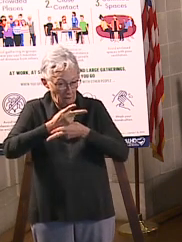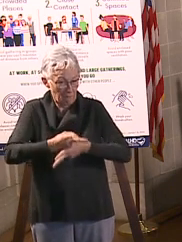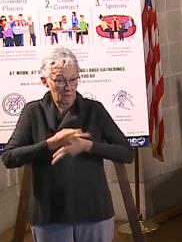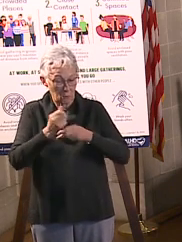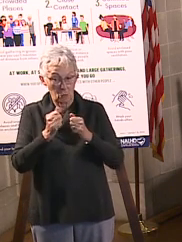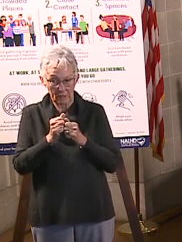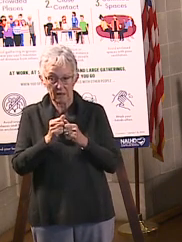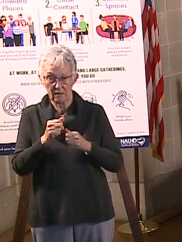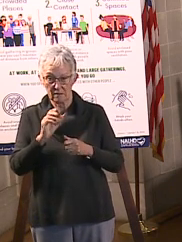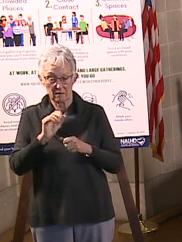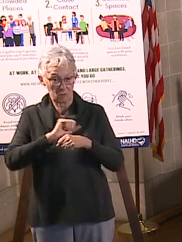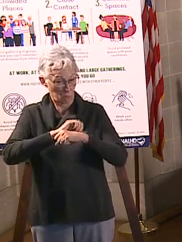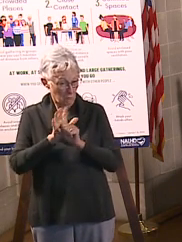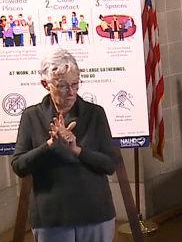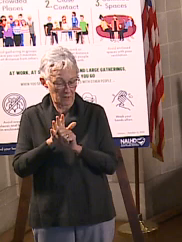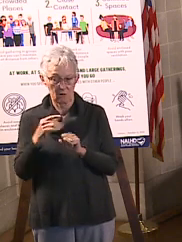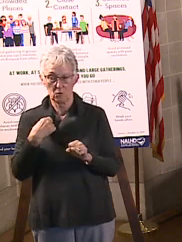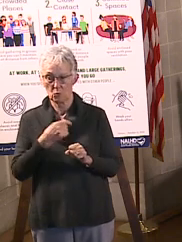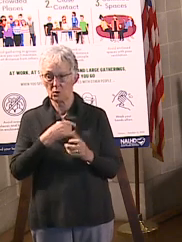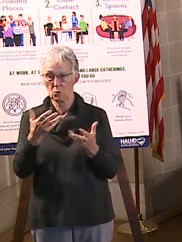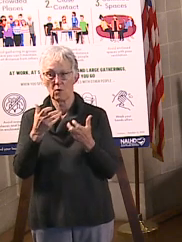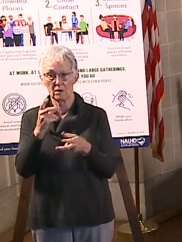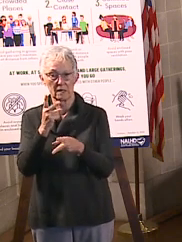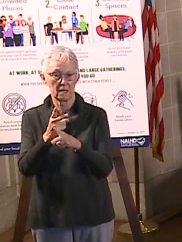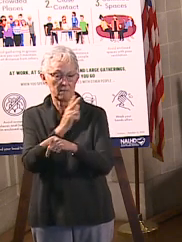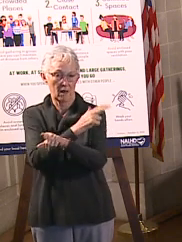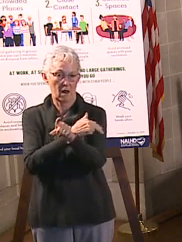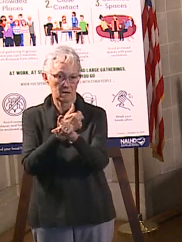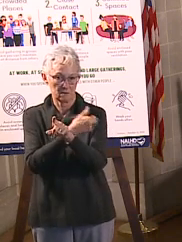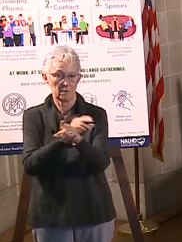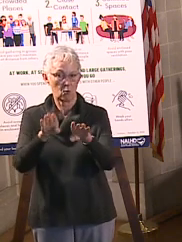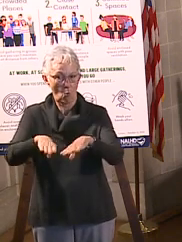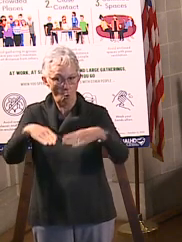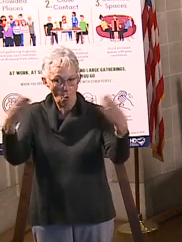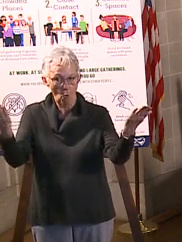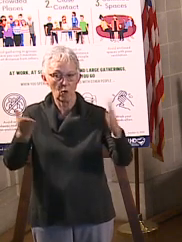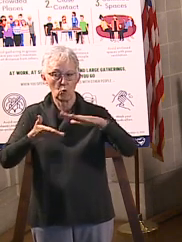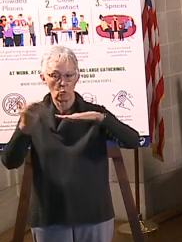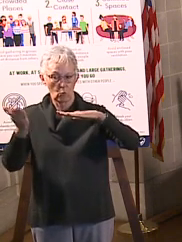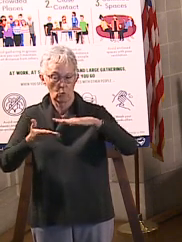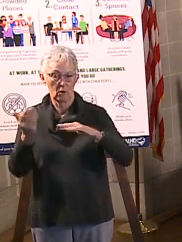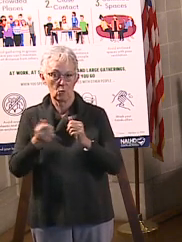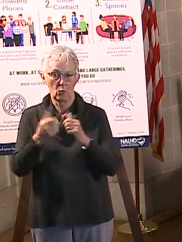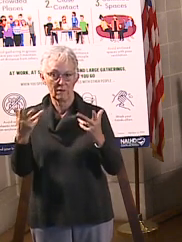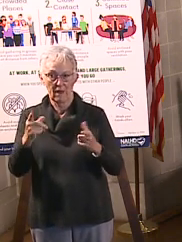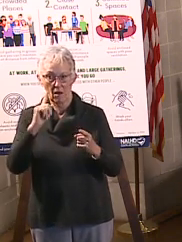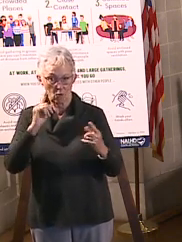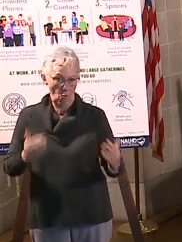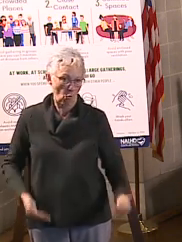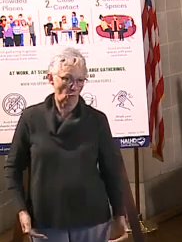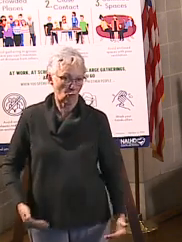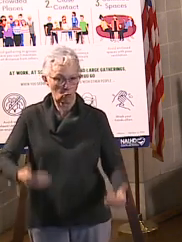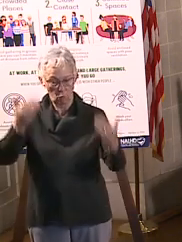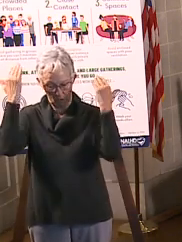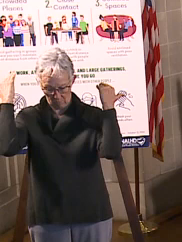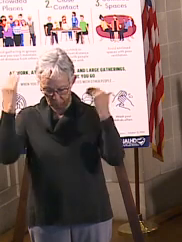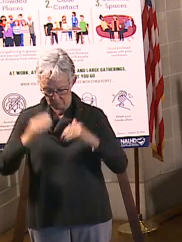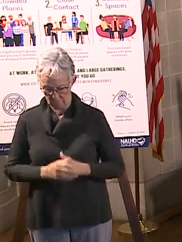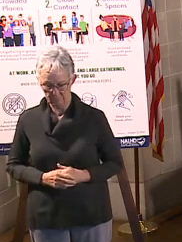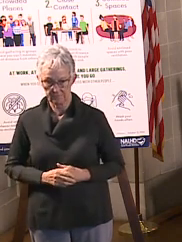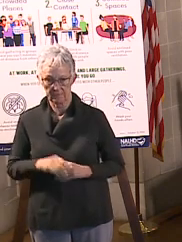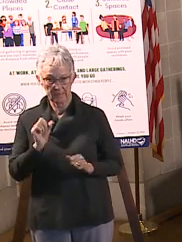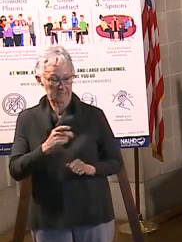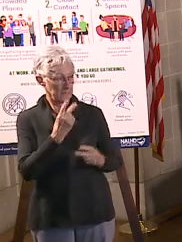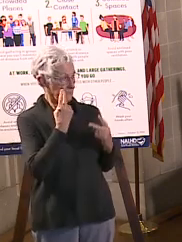beds are available, 30% of our ICU beds are available, and 68% of our ventilators are available. And if you look at our chart over here,